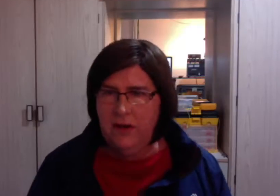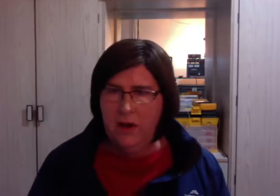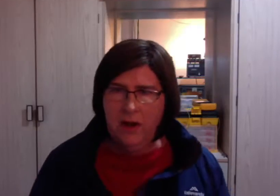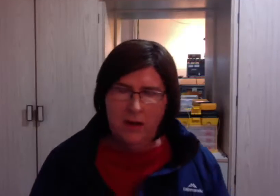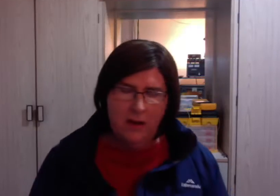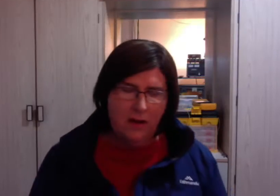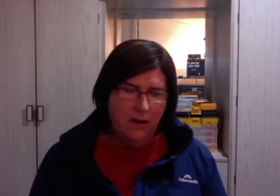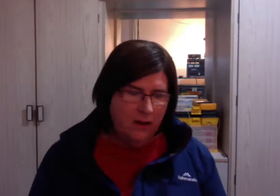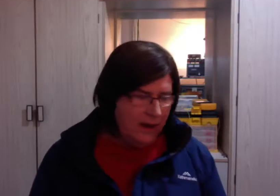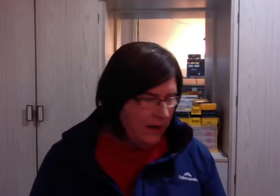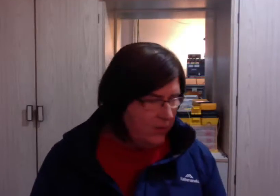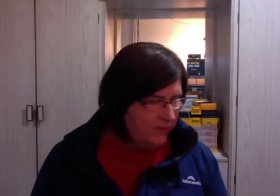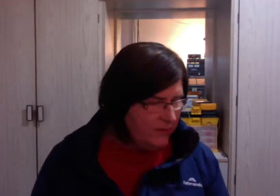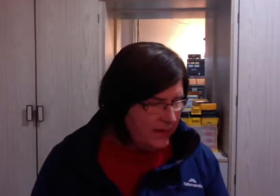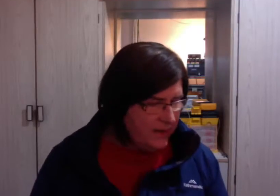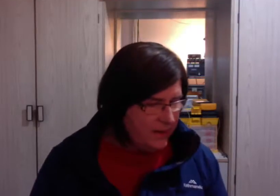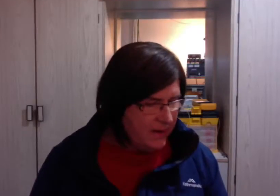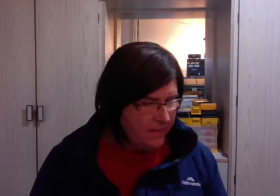know, how long does it take me?